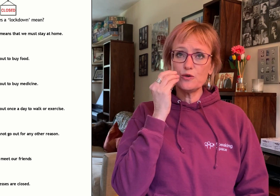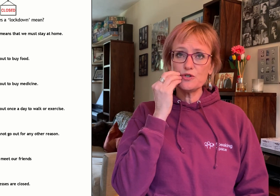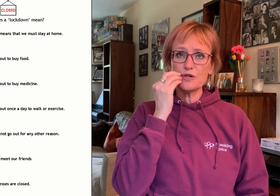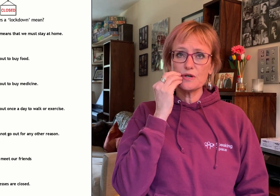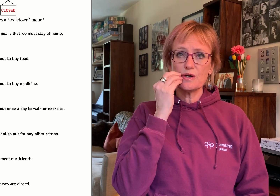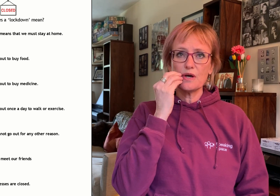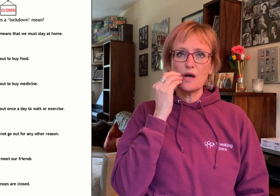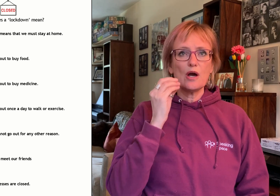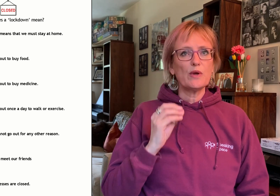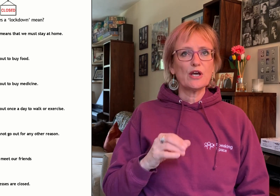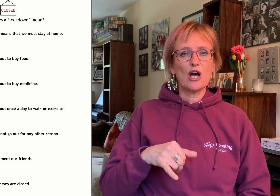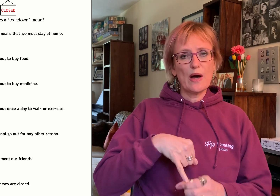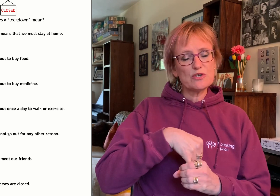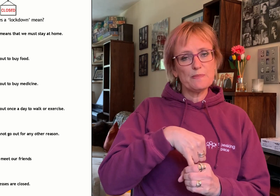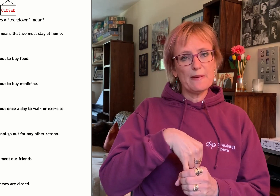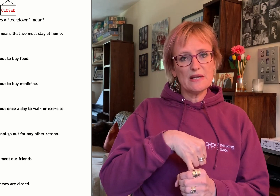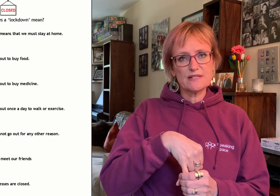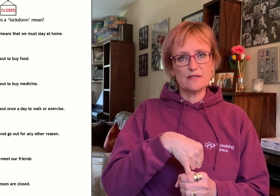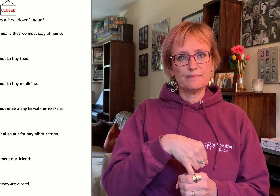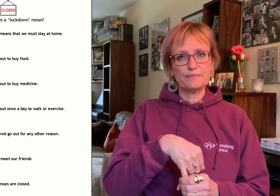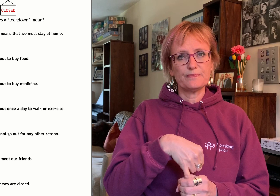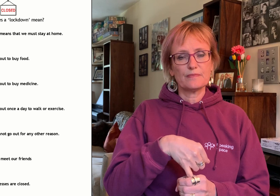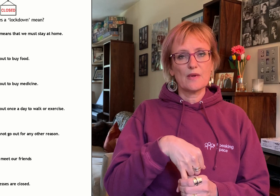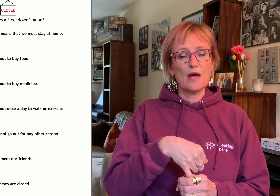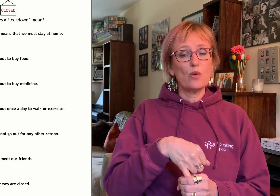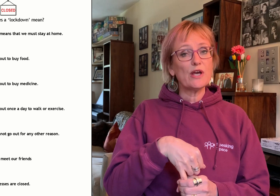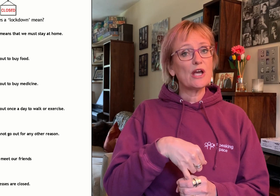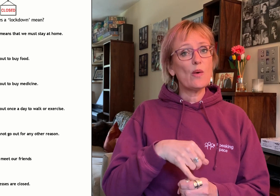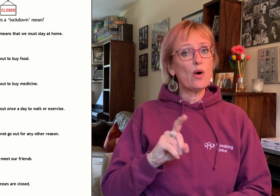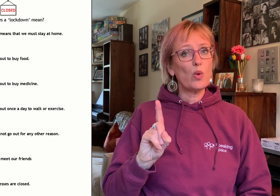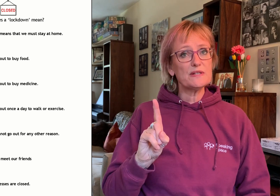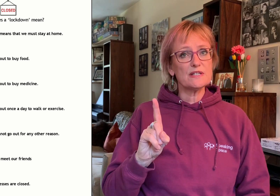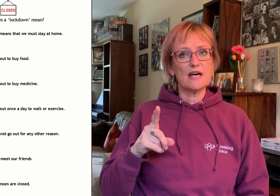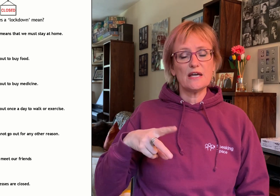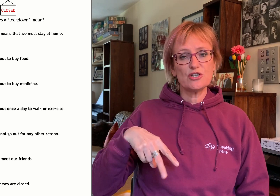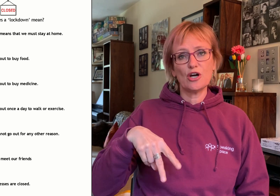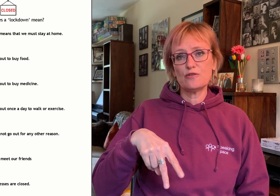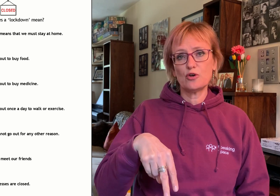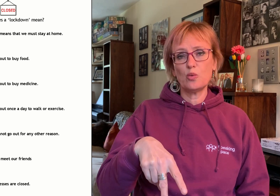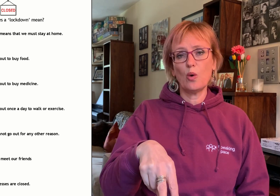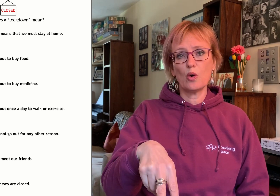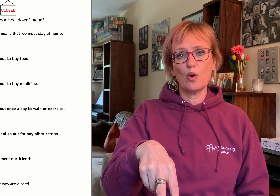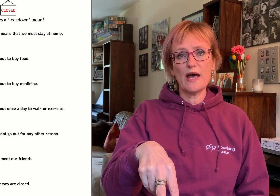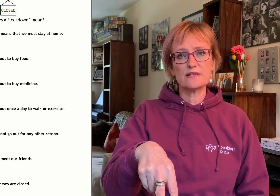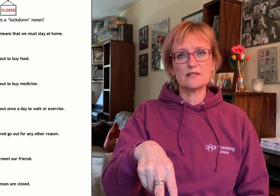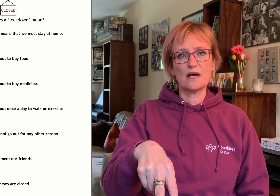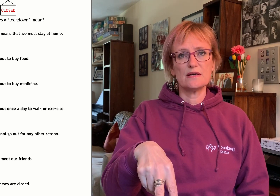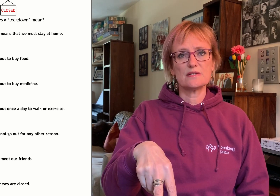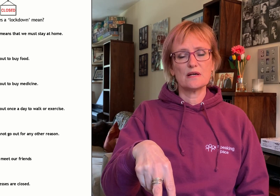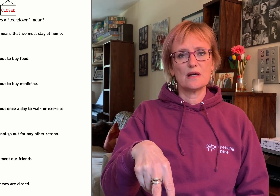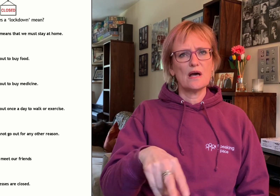to buy food. We can go out to buy medicine. We can go out once a day to go for a walk or